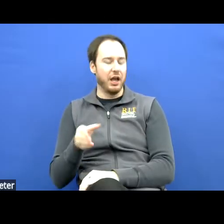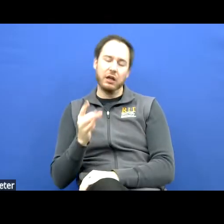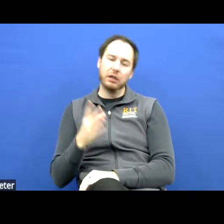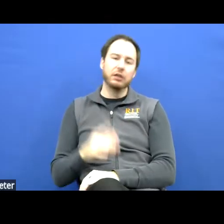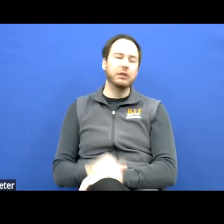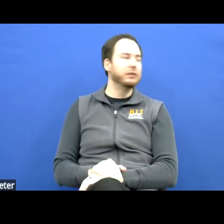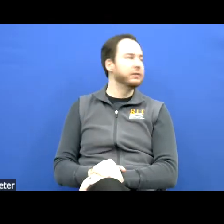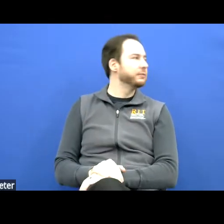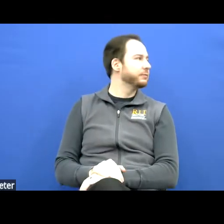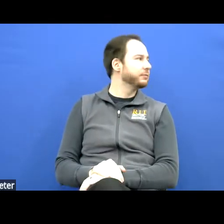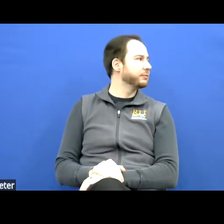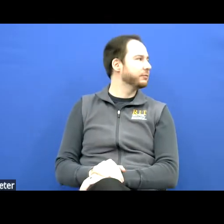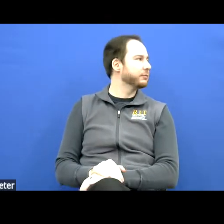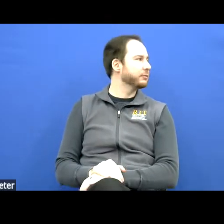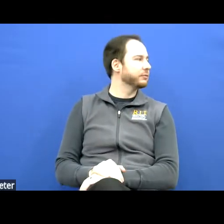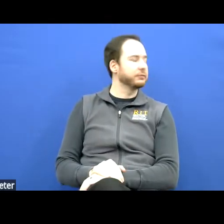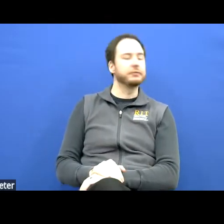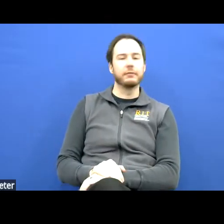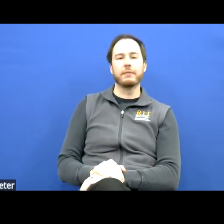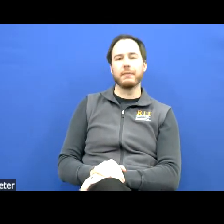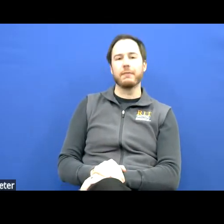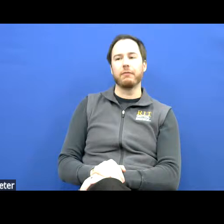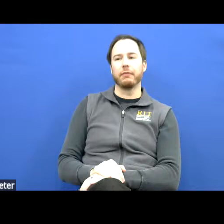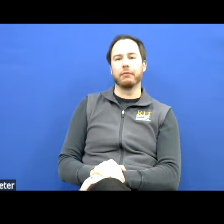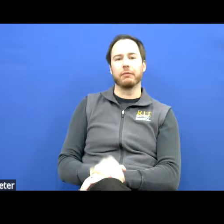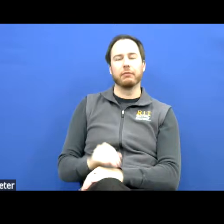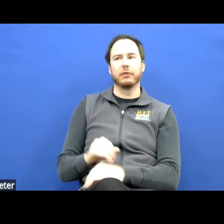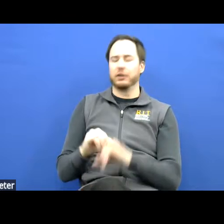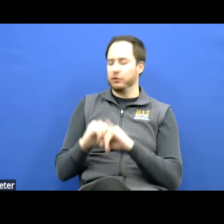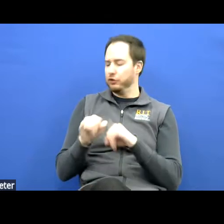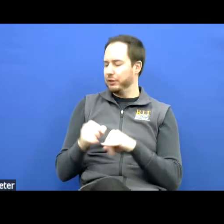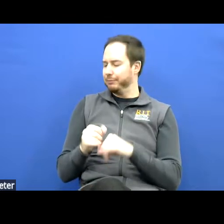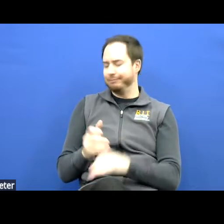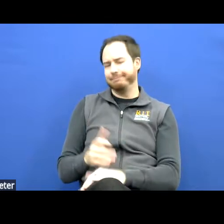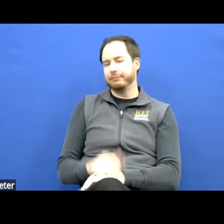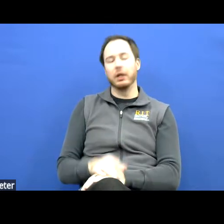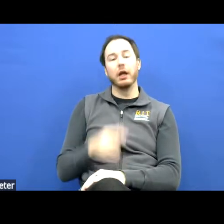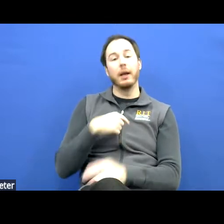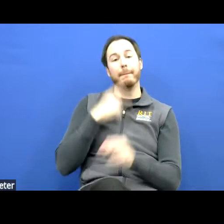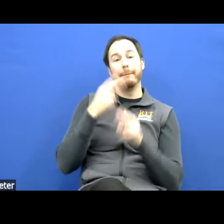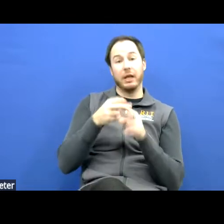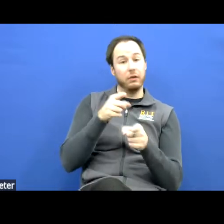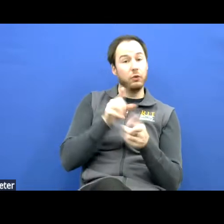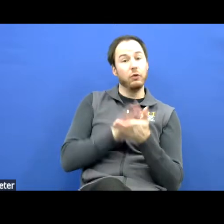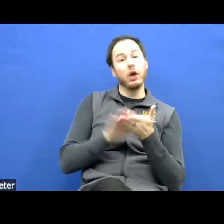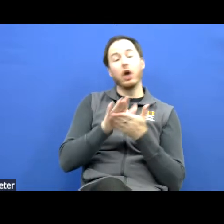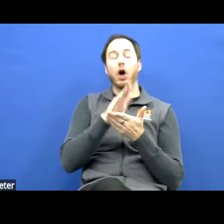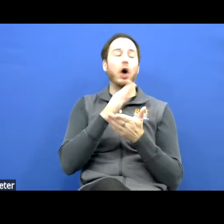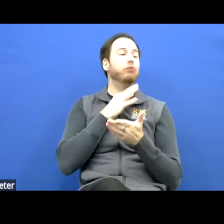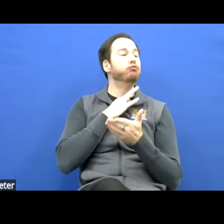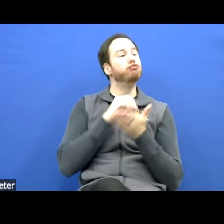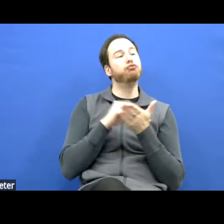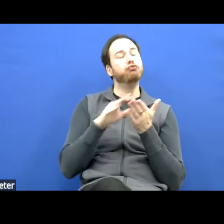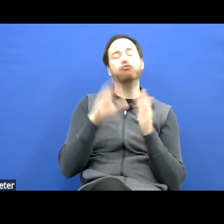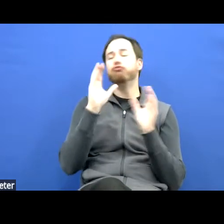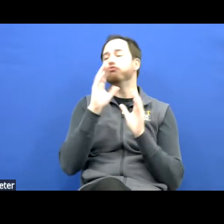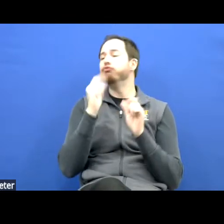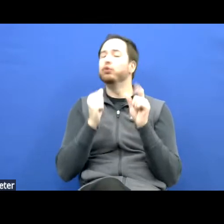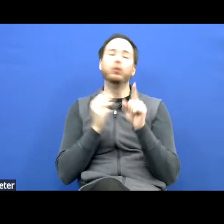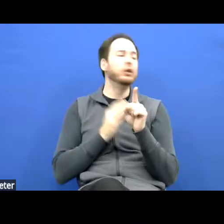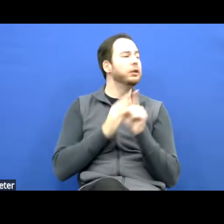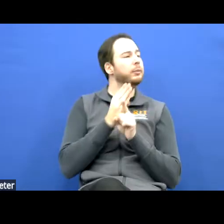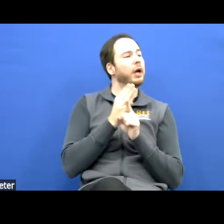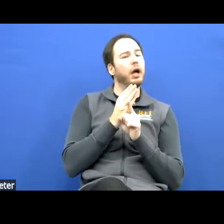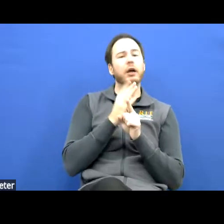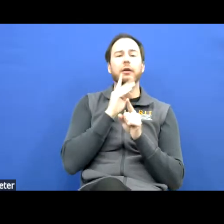one of the things I'll mention, if you have a college-bound student and they're looking for something,